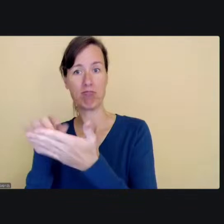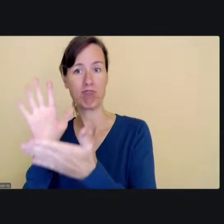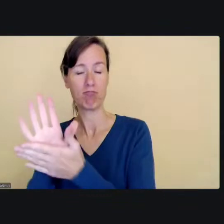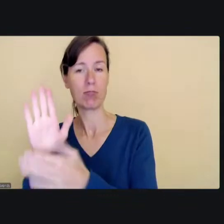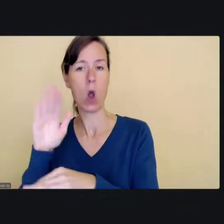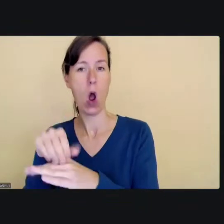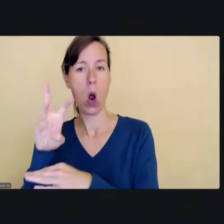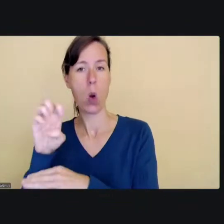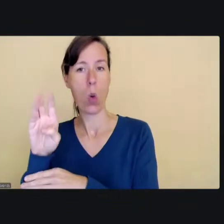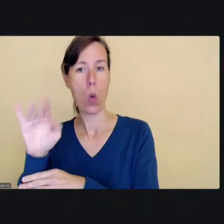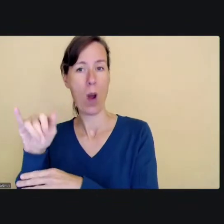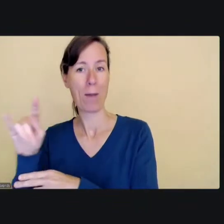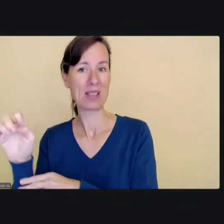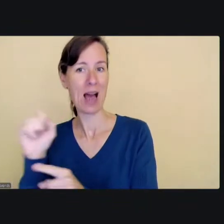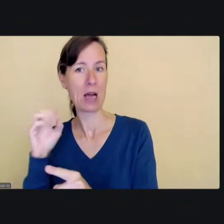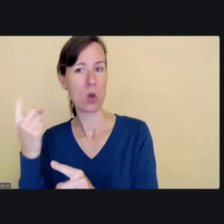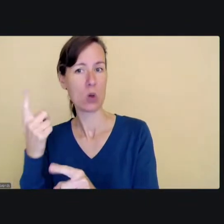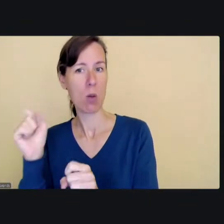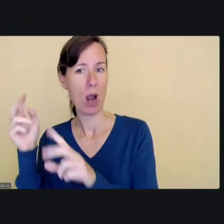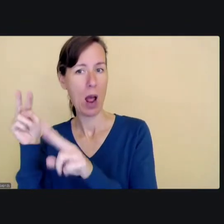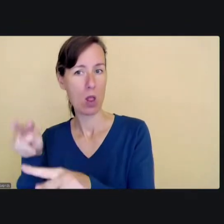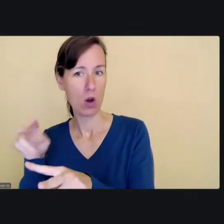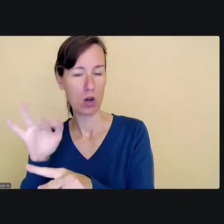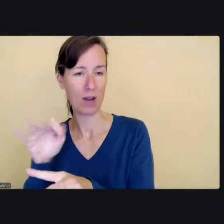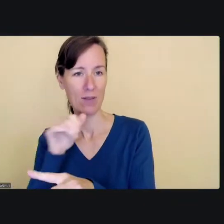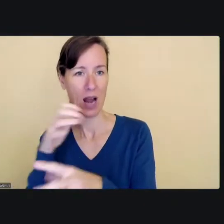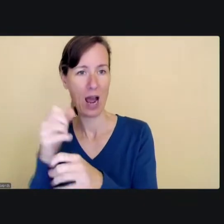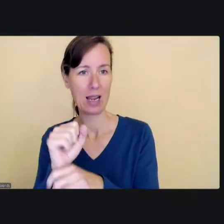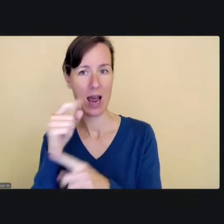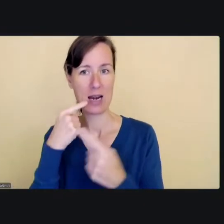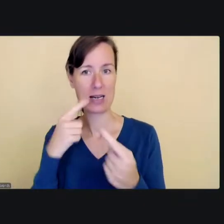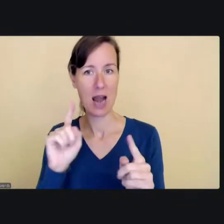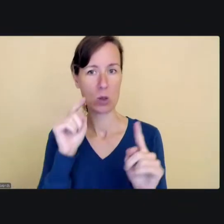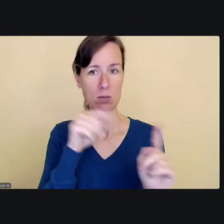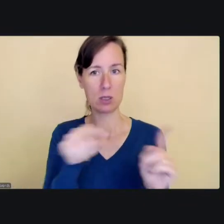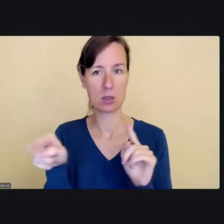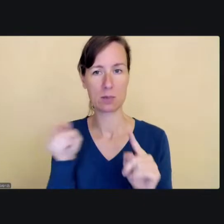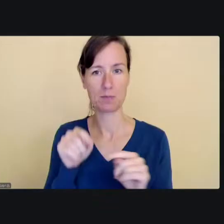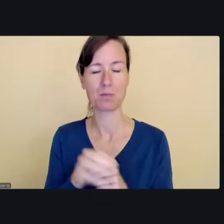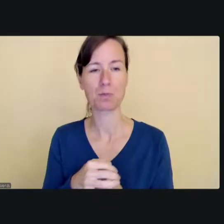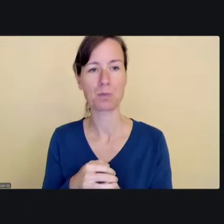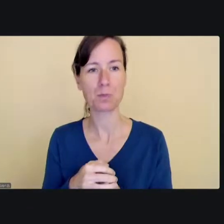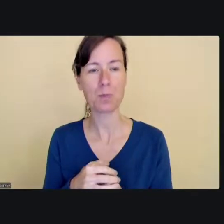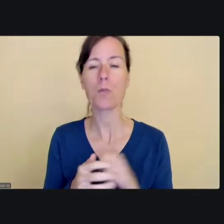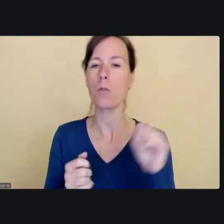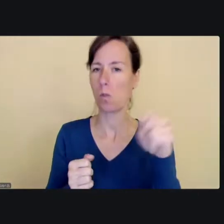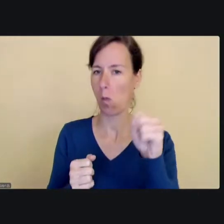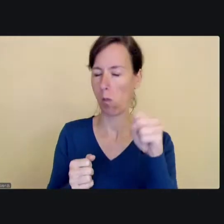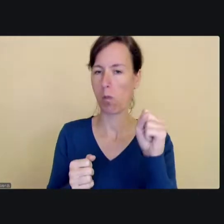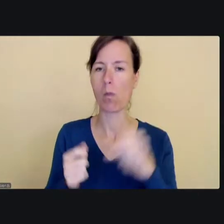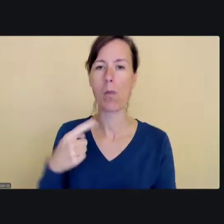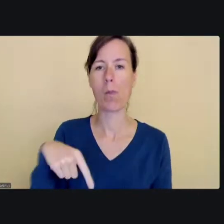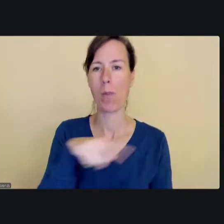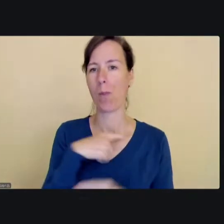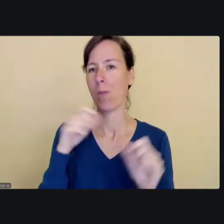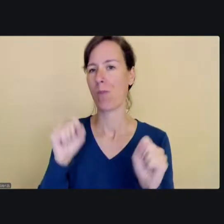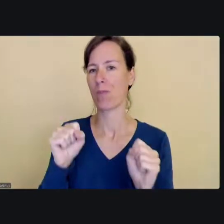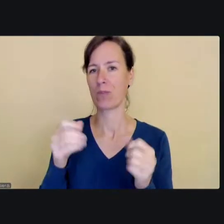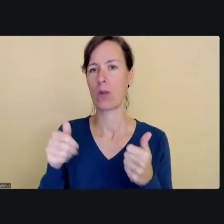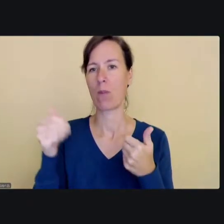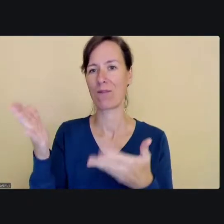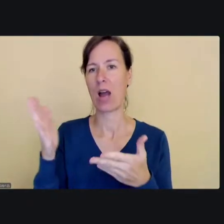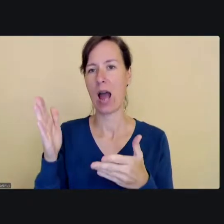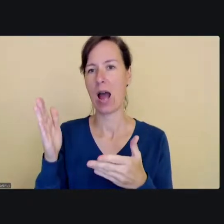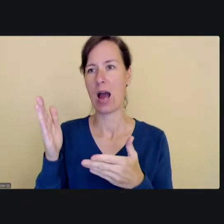look. Yeah, we can provide a section of a live schedule